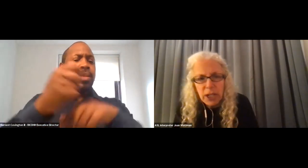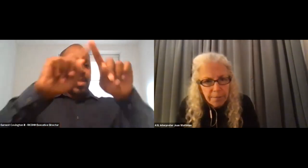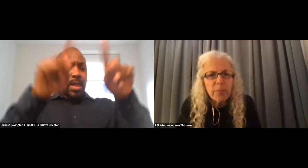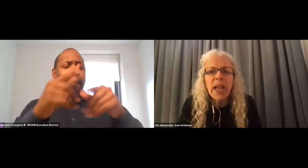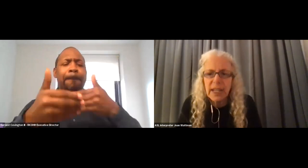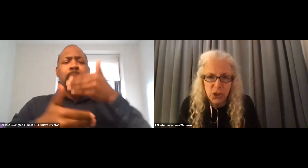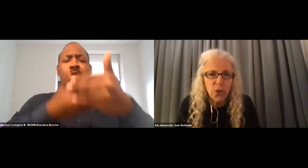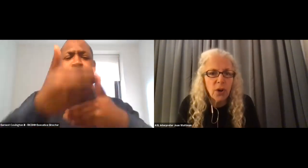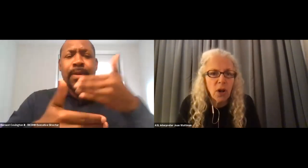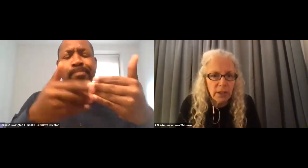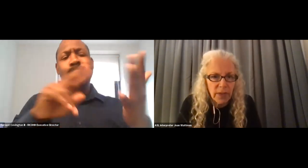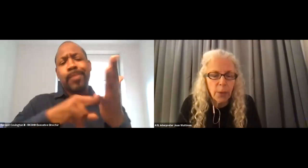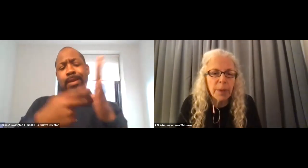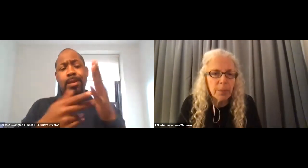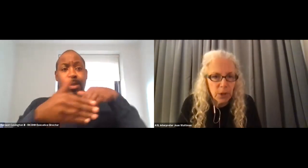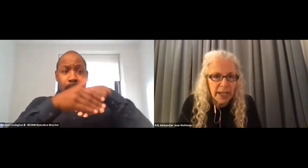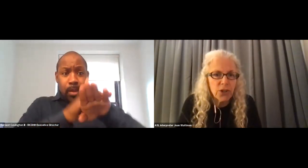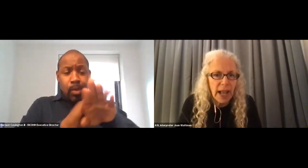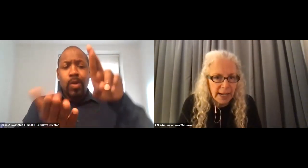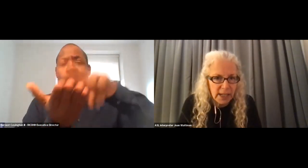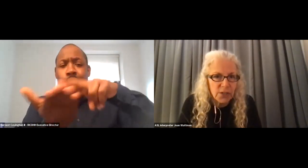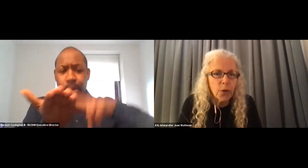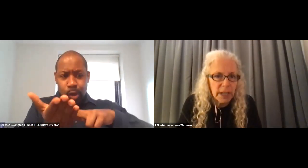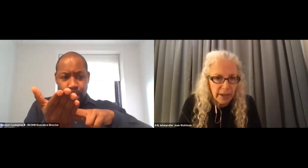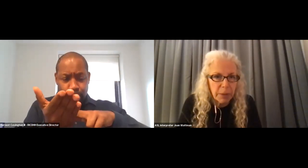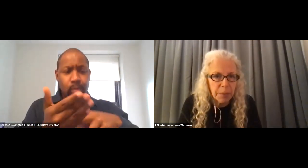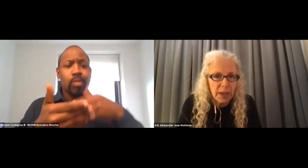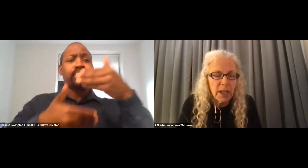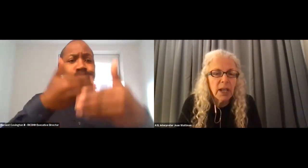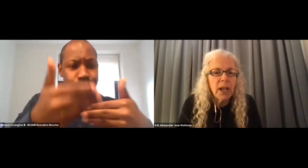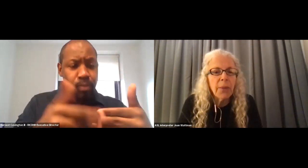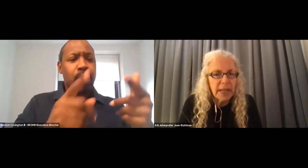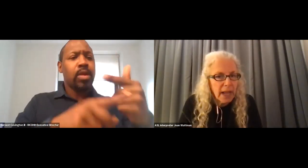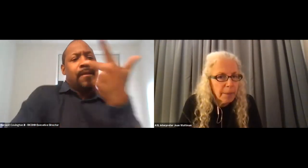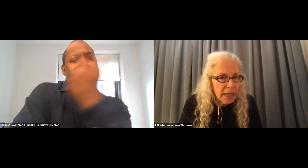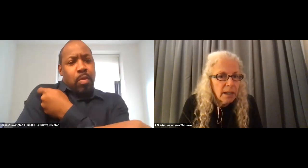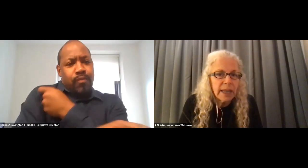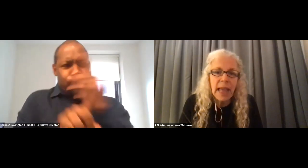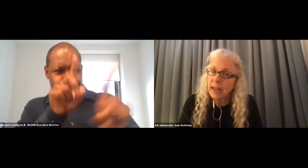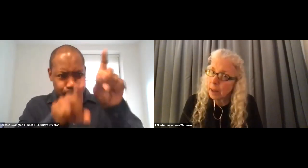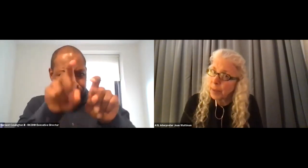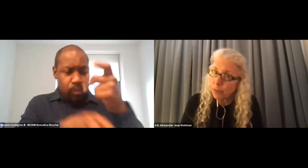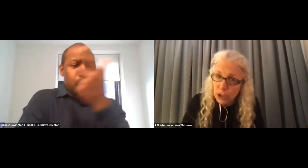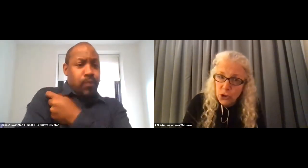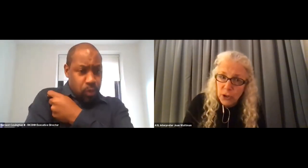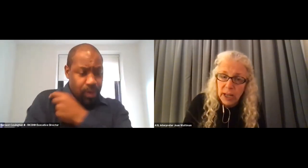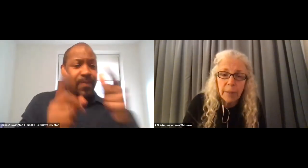captioning, and so that all of that will be communication access for deaf people. And when they come in, that'll help them register, it'll help